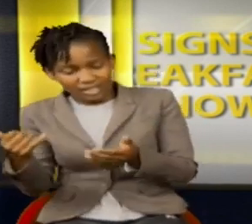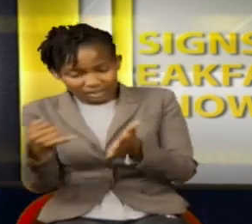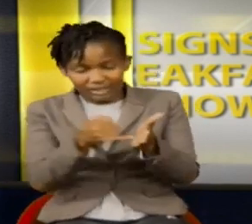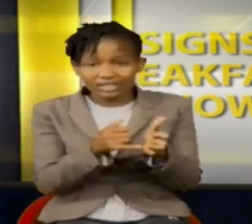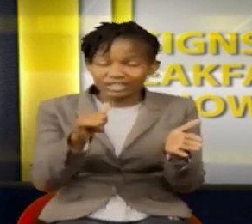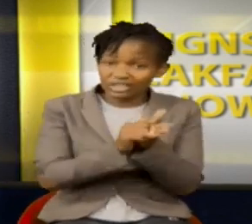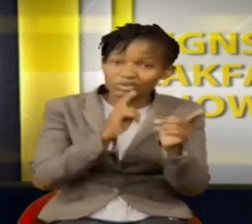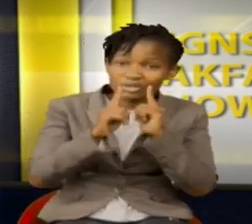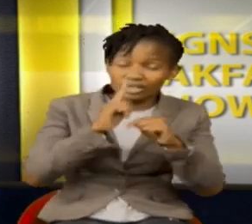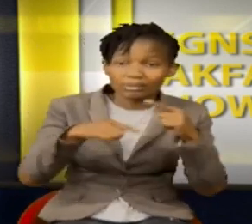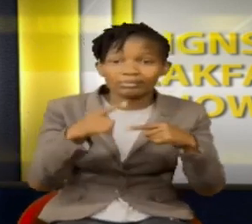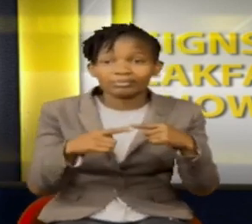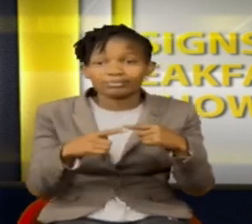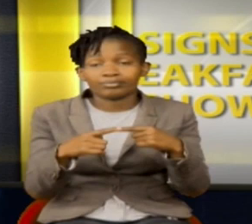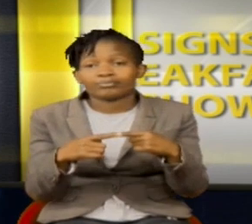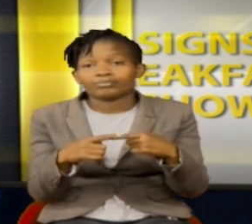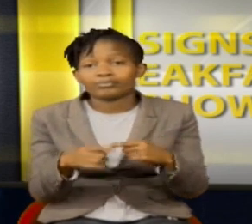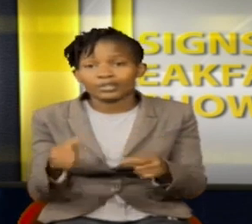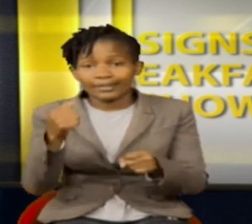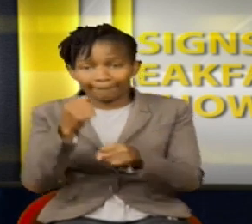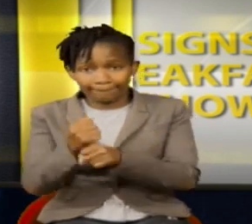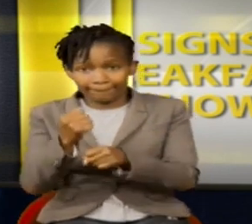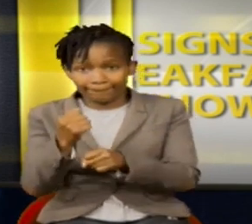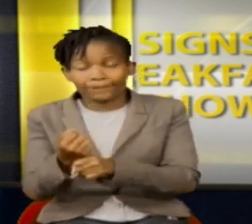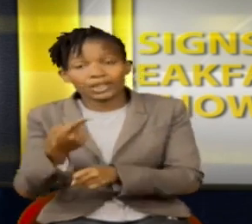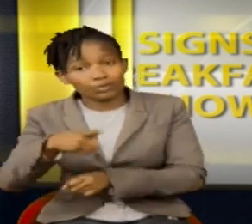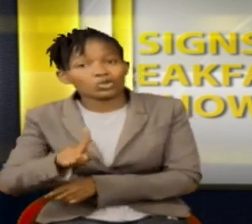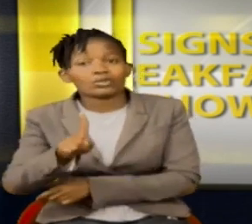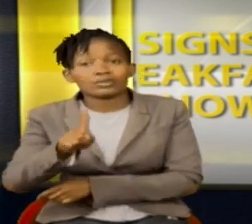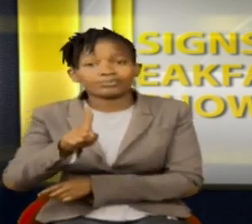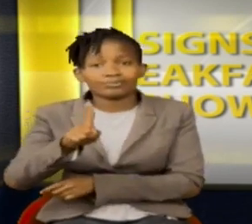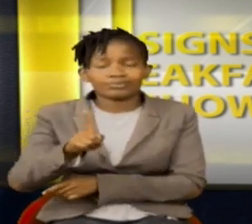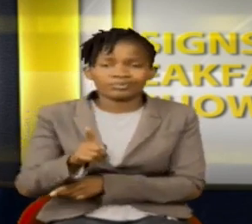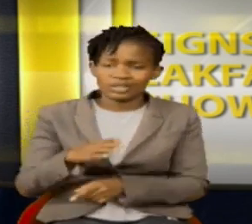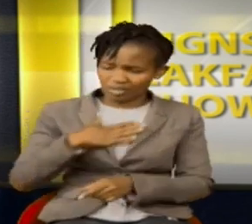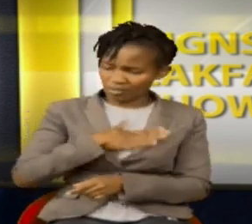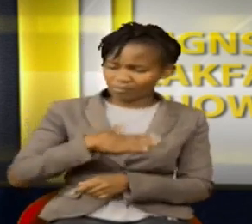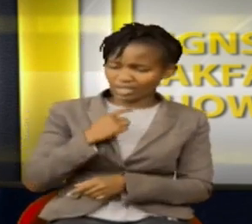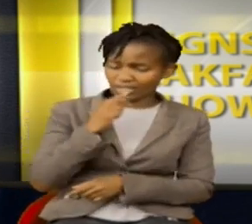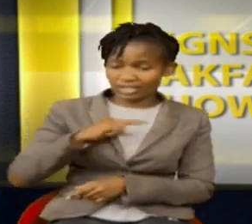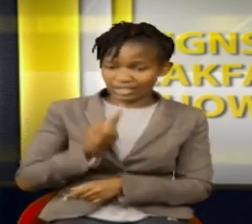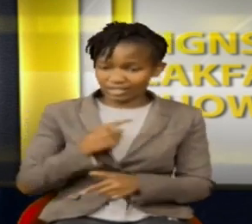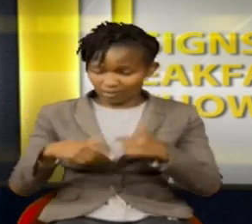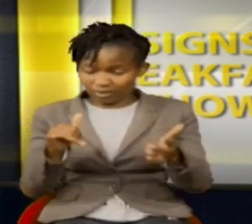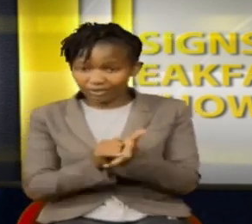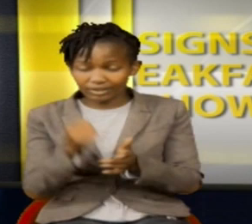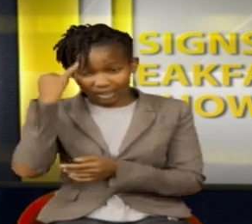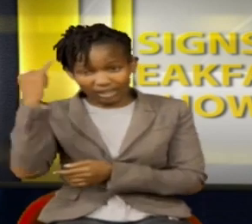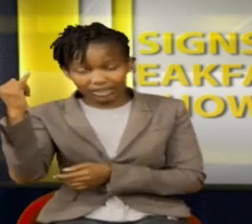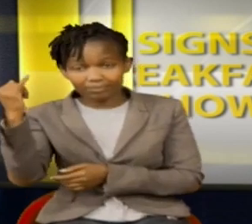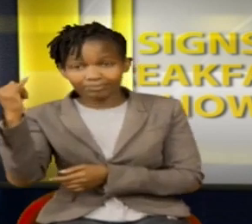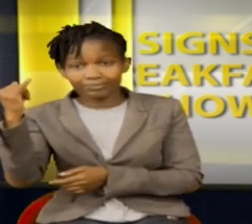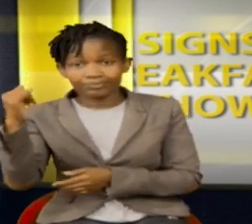talked about, that is the Hustle Yako, right? Yes, Hustle Yako. Hustle Yako. Who can you tell us about this whole idea? So Hustle